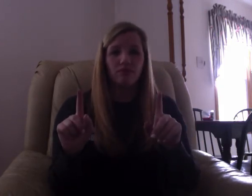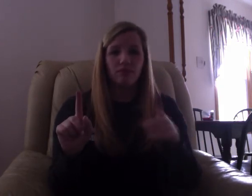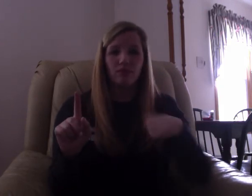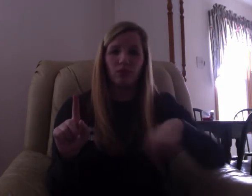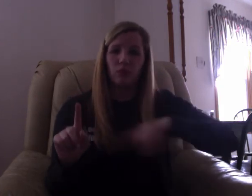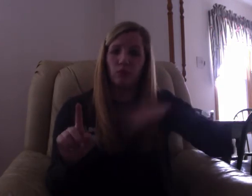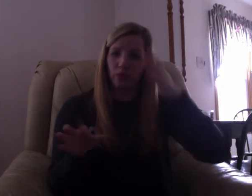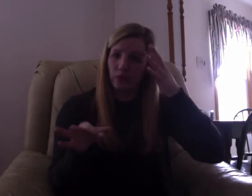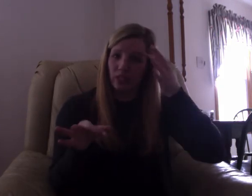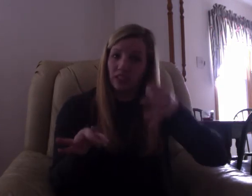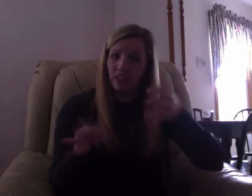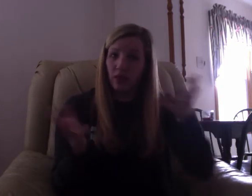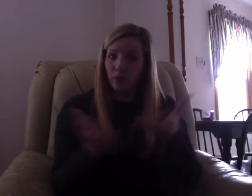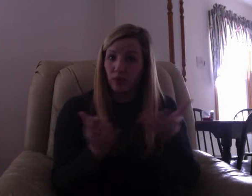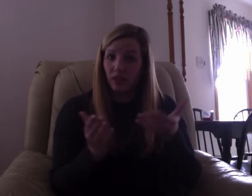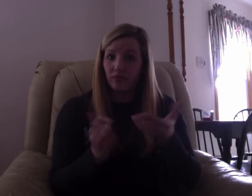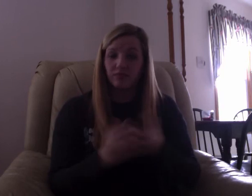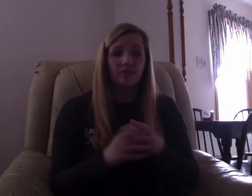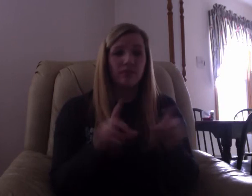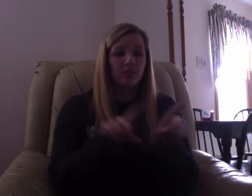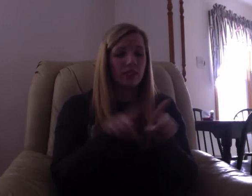anybody who is in a same-sex relationship, a domestic partnership,